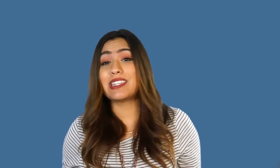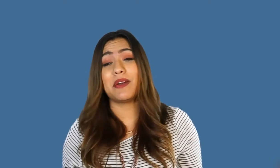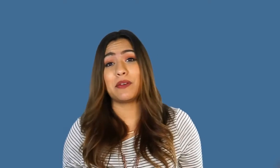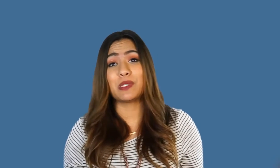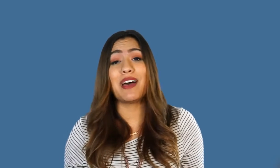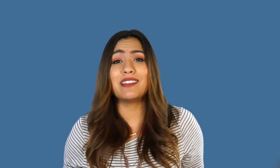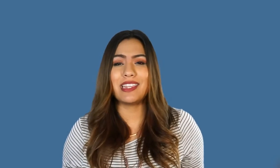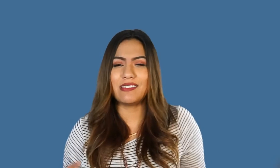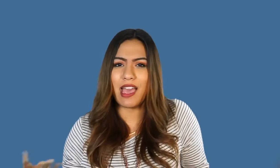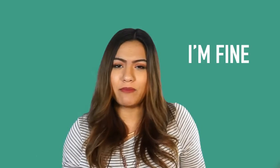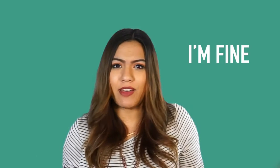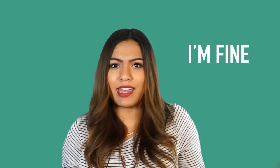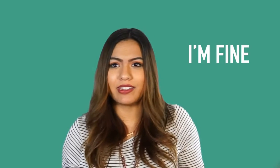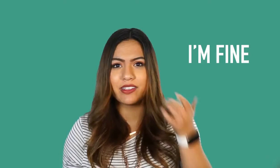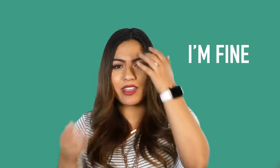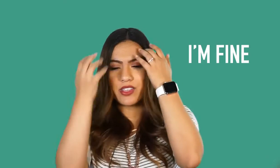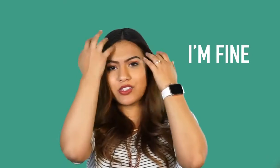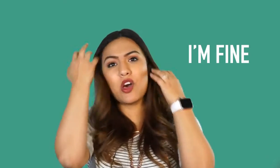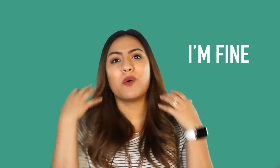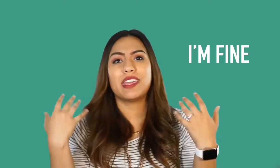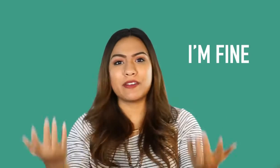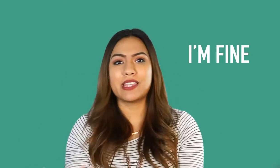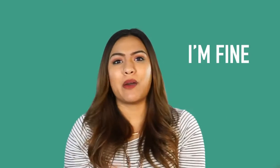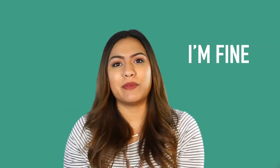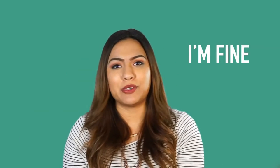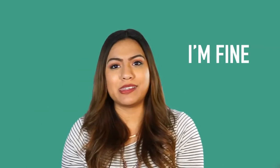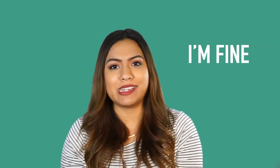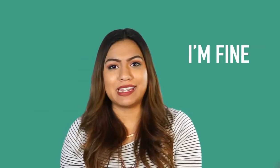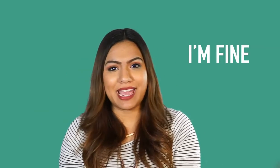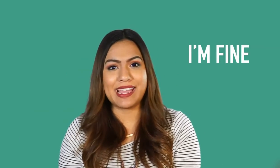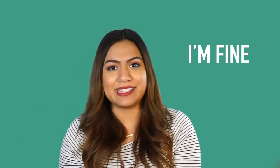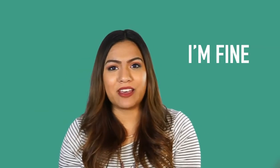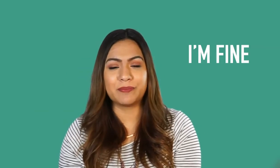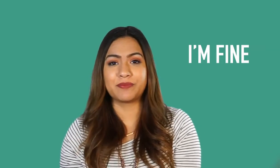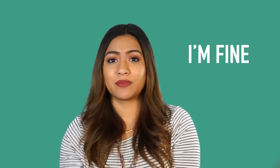easy way to respond is, I'm fine. So here's how we would do it in ASL.